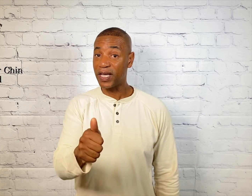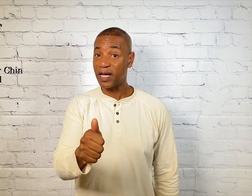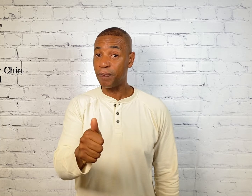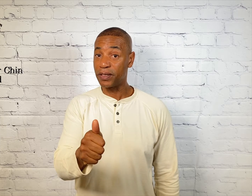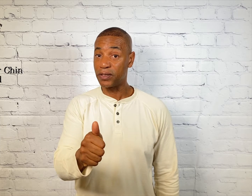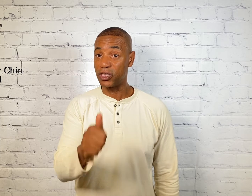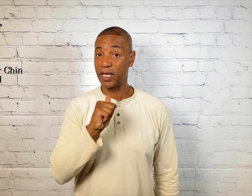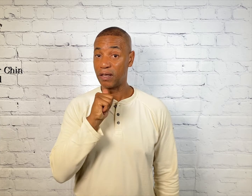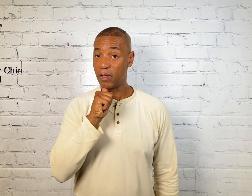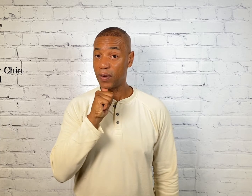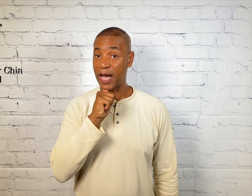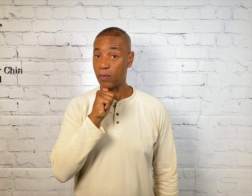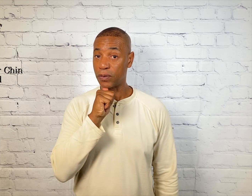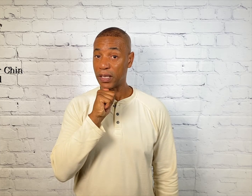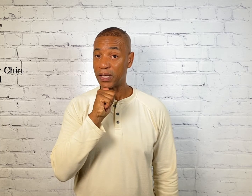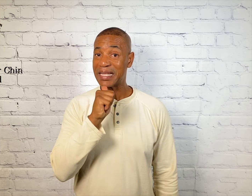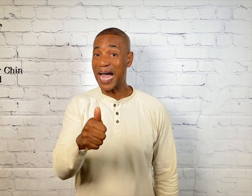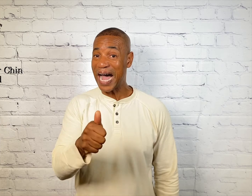up under the chin, going outward.